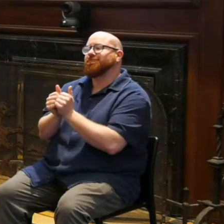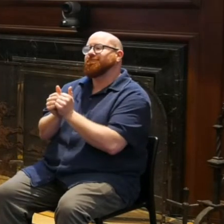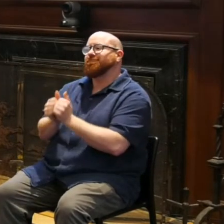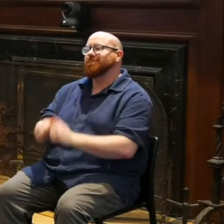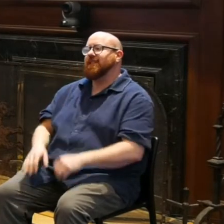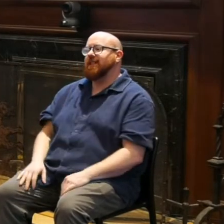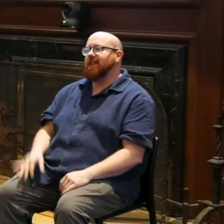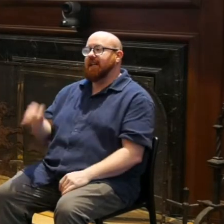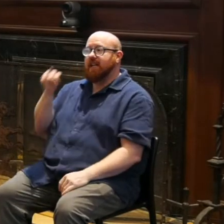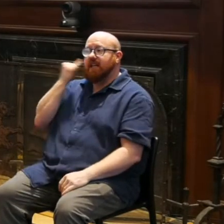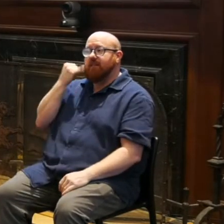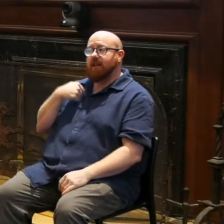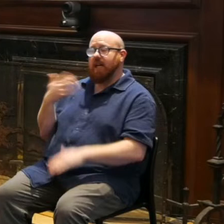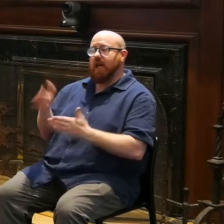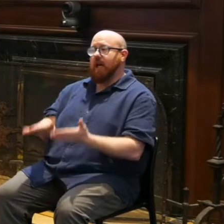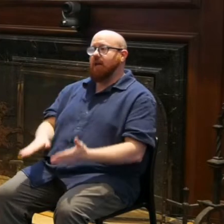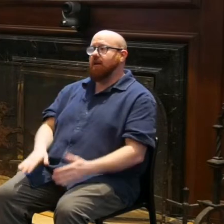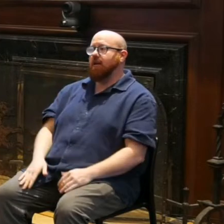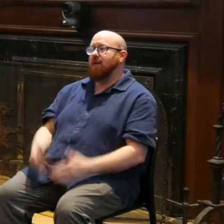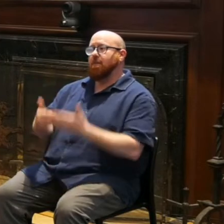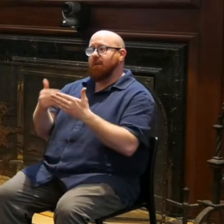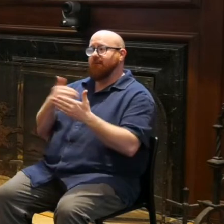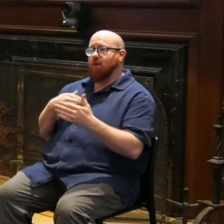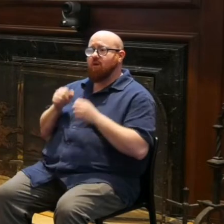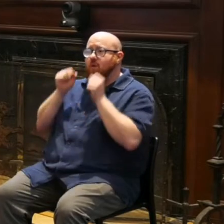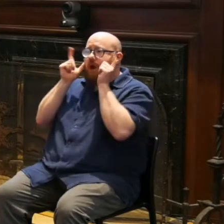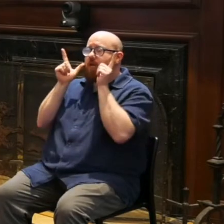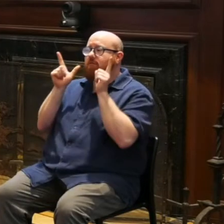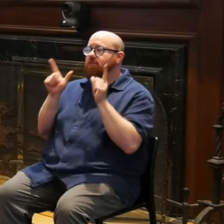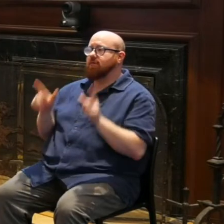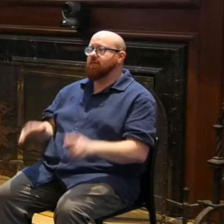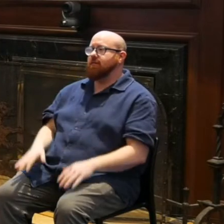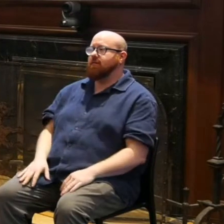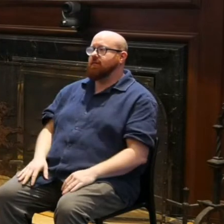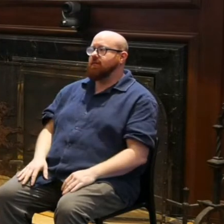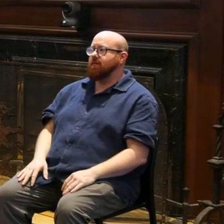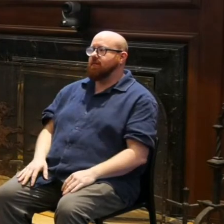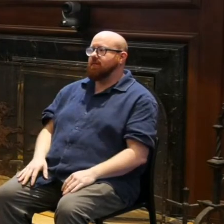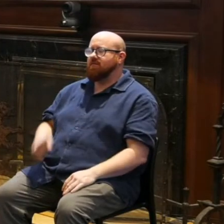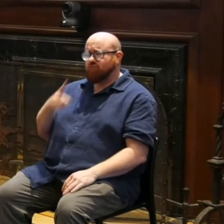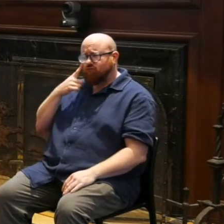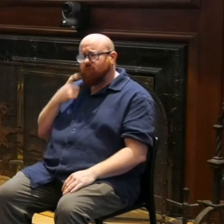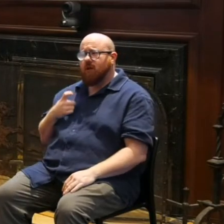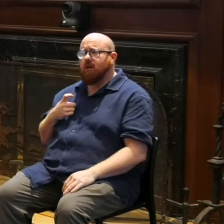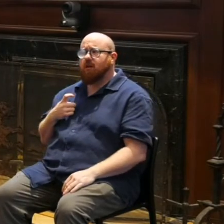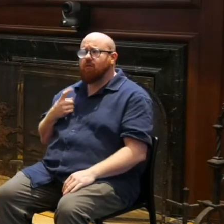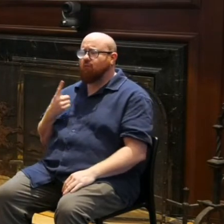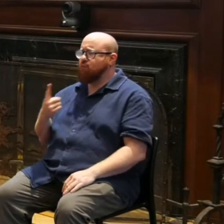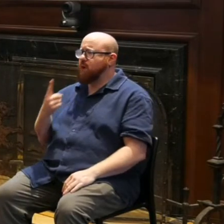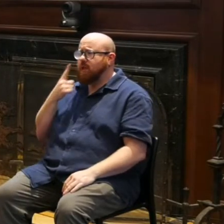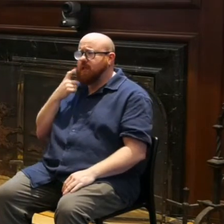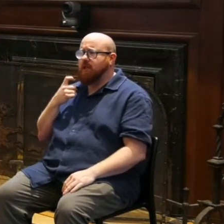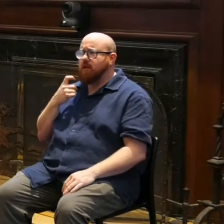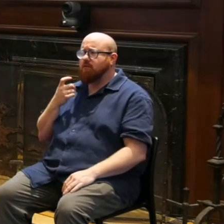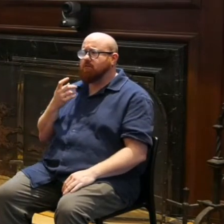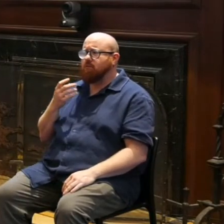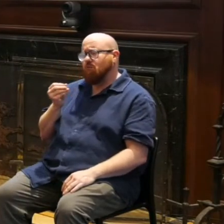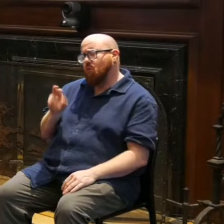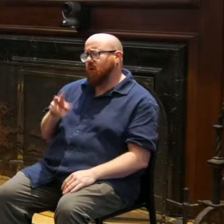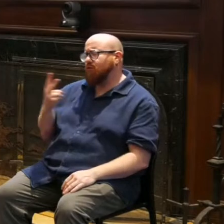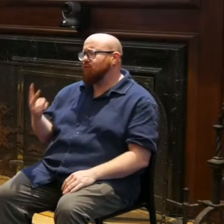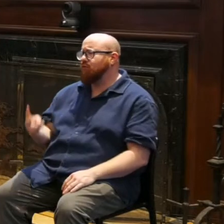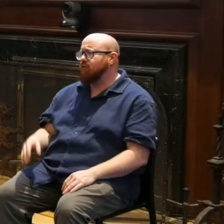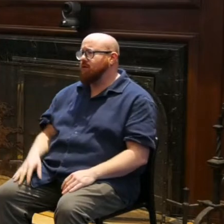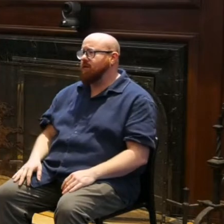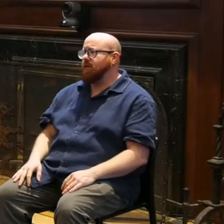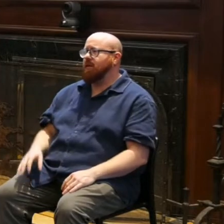If I die before I wake, shed a tear or 2,